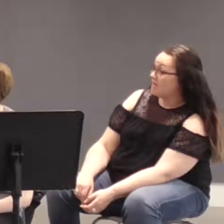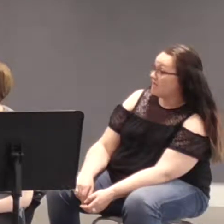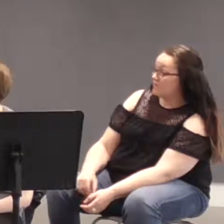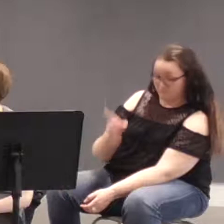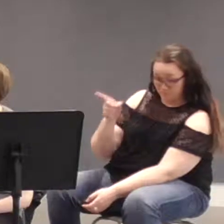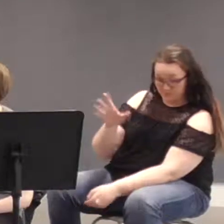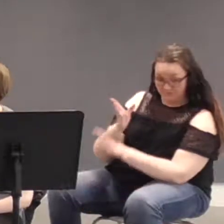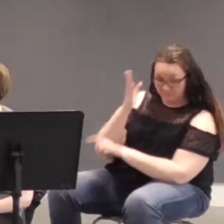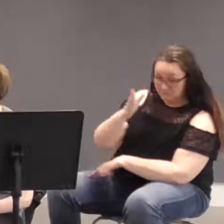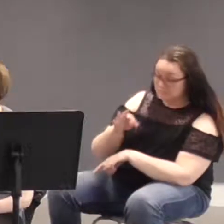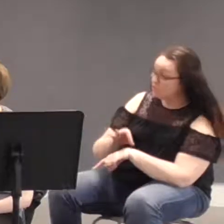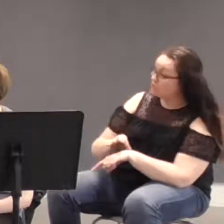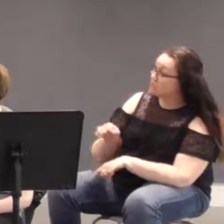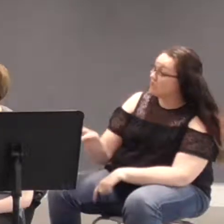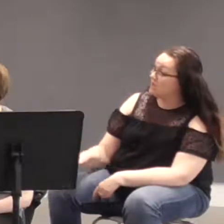the doctors?